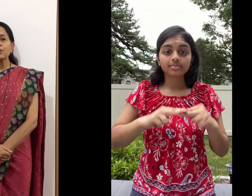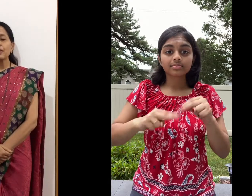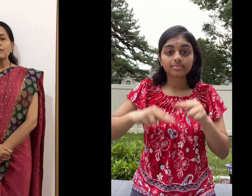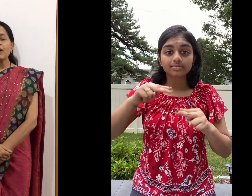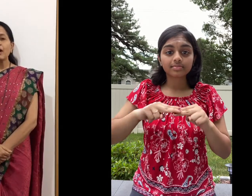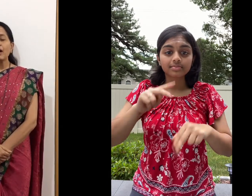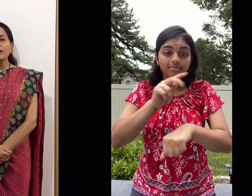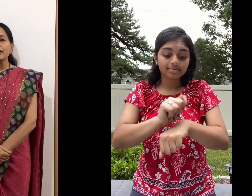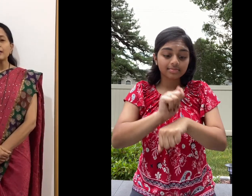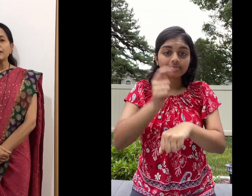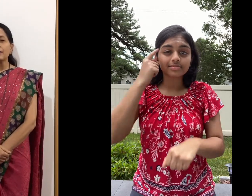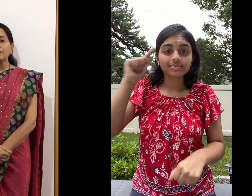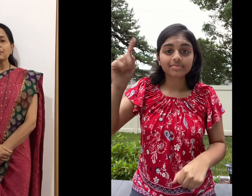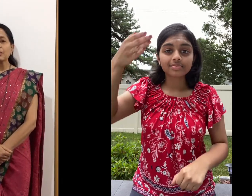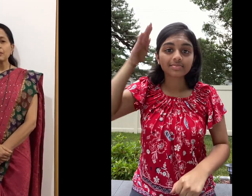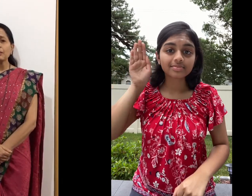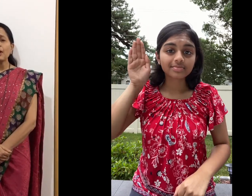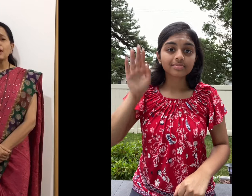Ullavaru Shivalaya